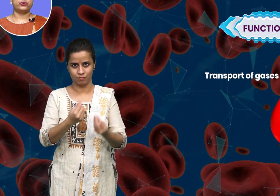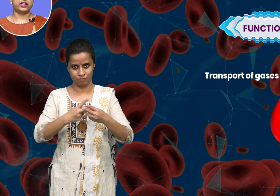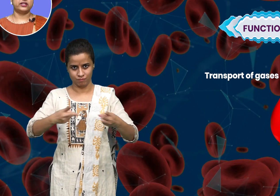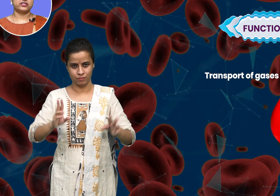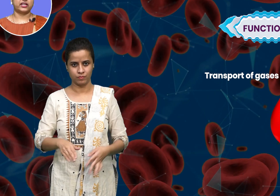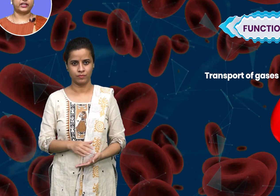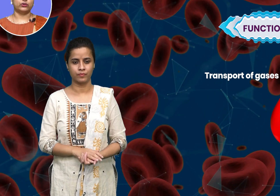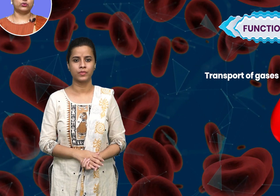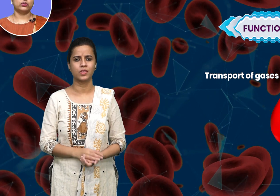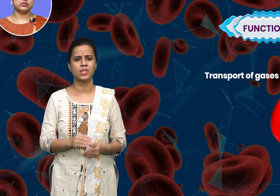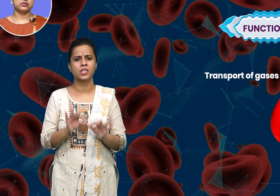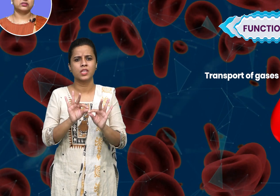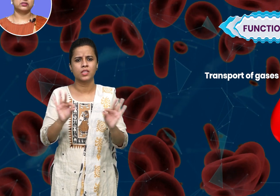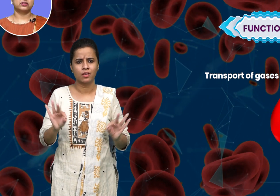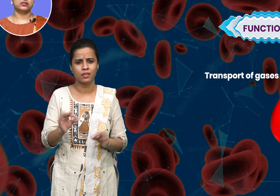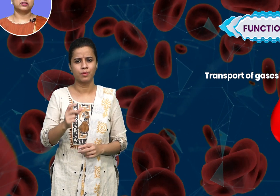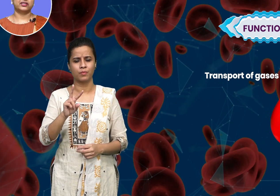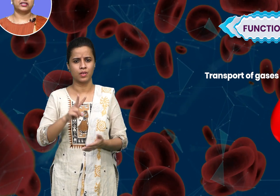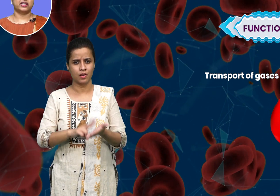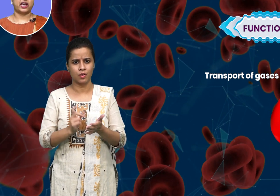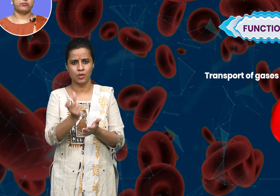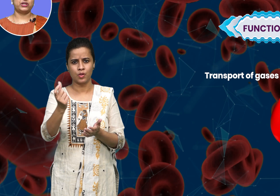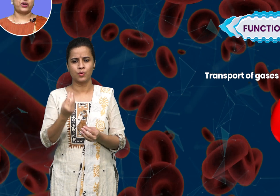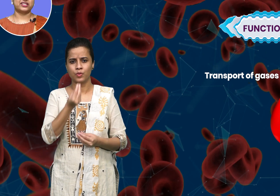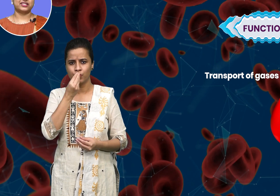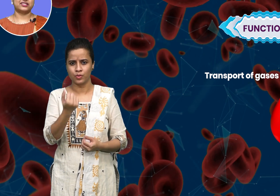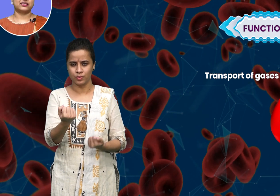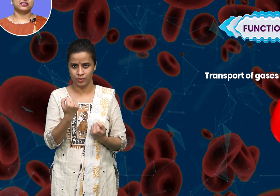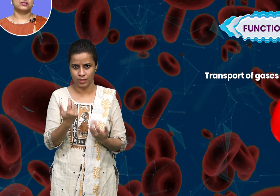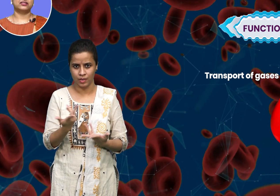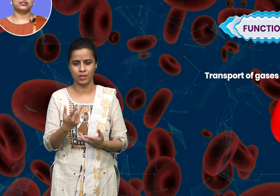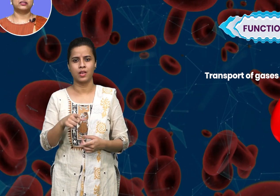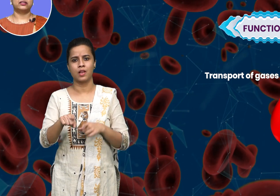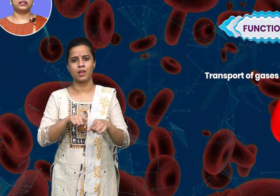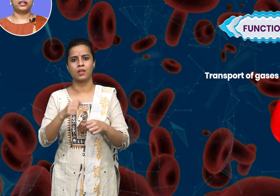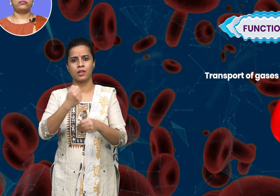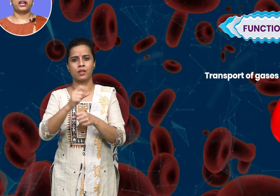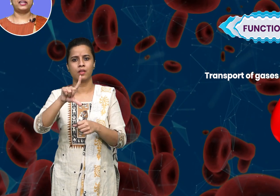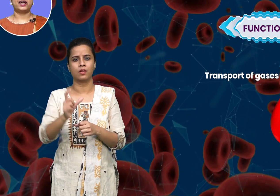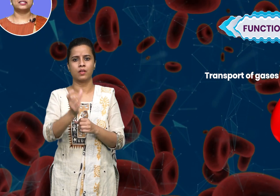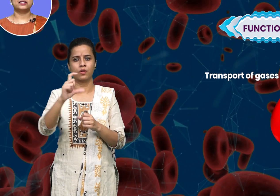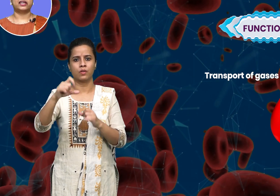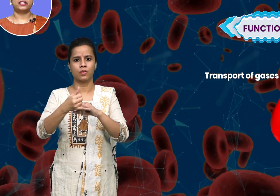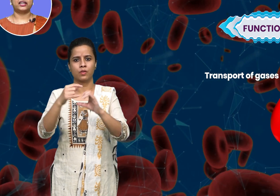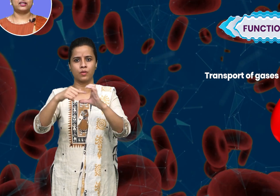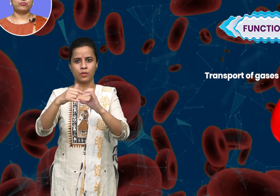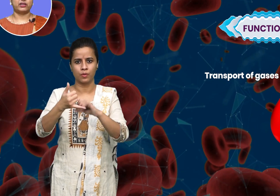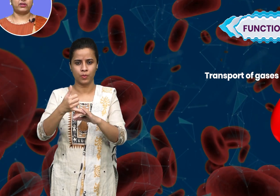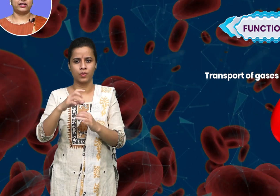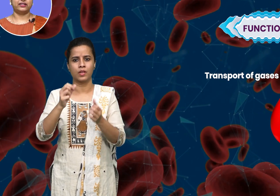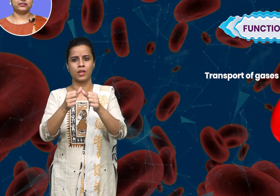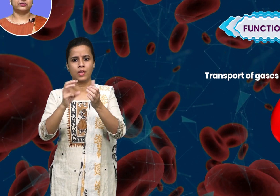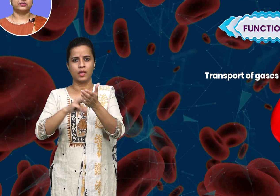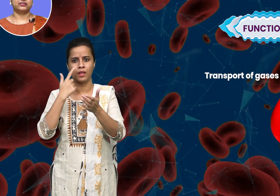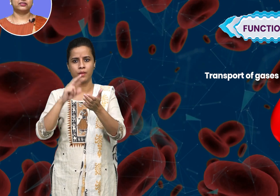Simple nutrients like glucose, amino acids, and fatty acids are taken up